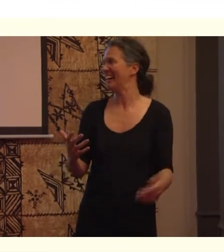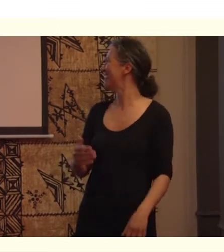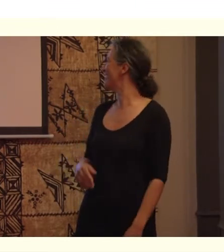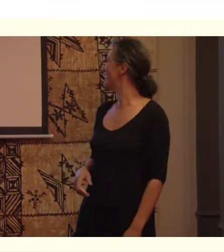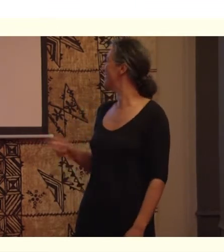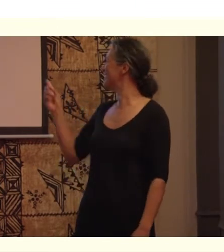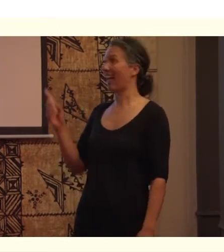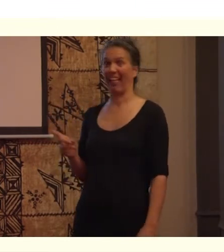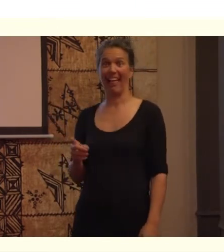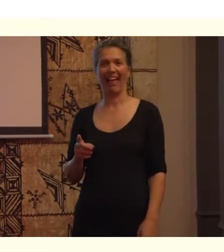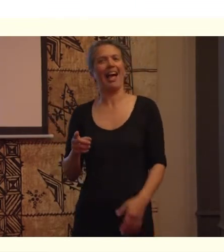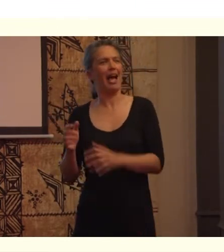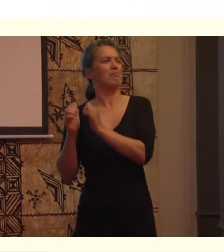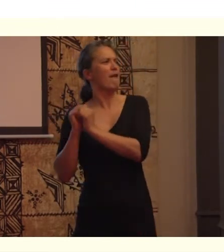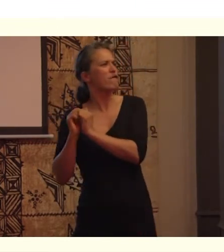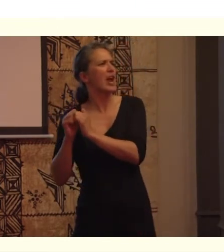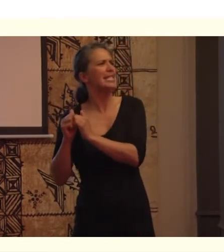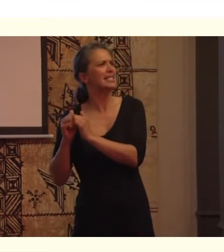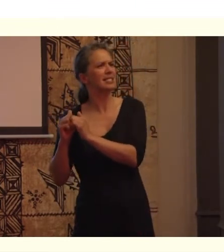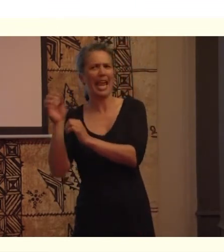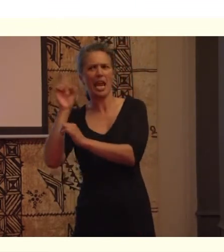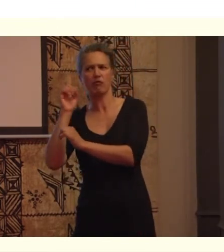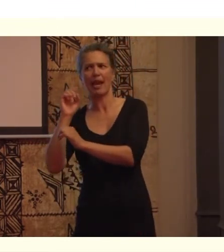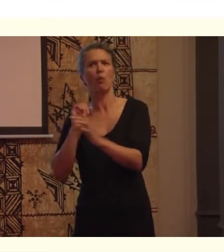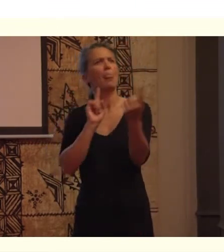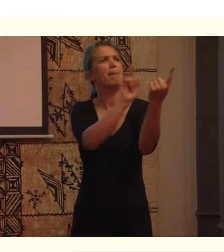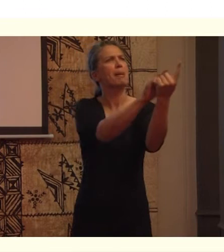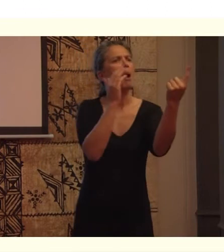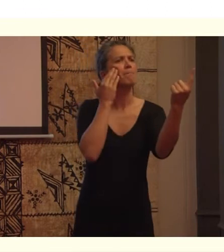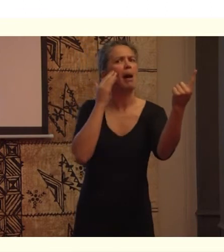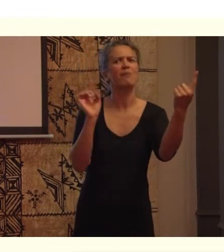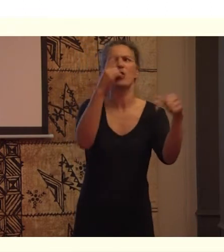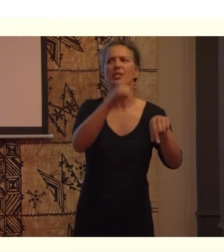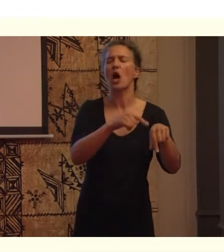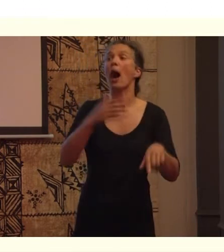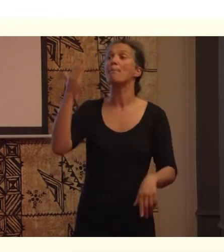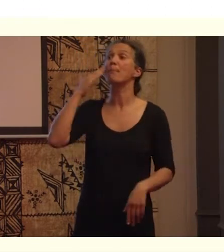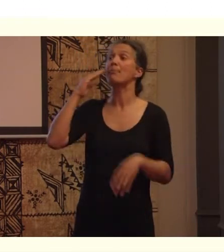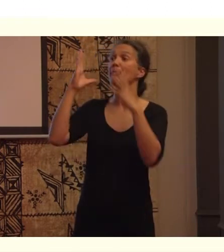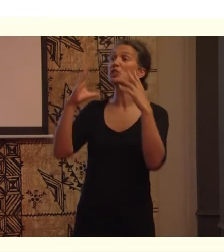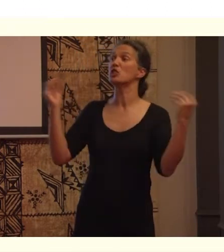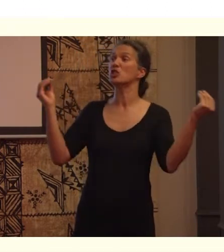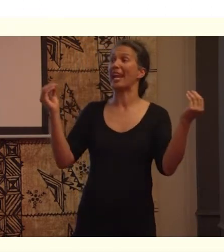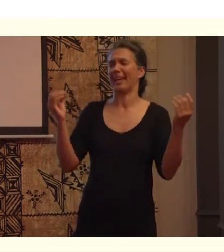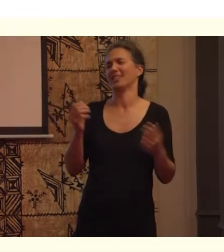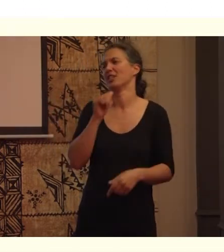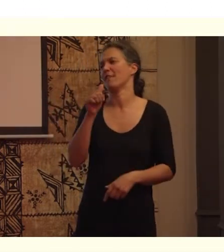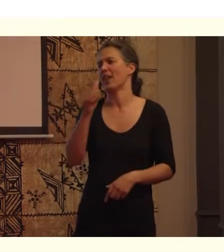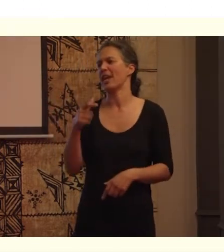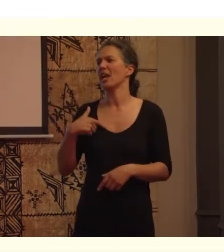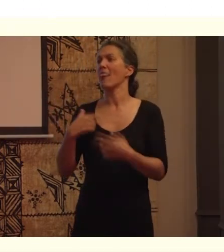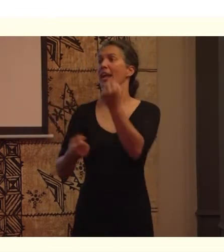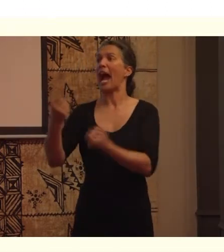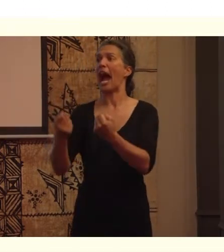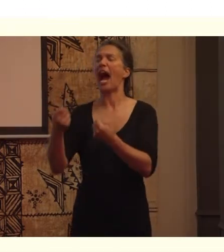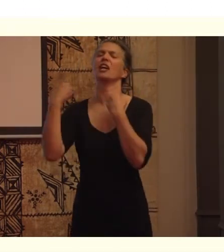my girlfriend meeting my parents for the first time. She's my mum Jackie's notorious for letting go of the steering wheel when she's signing to us in the